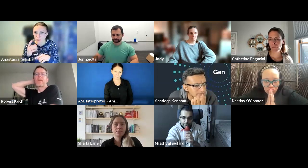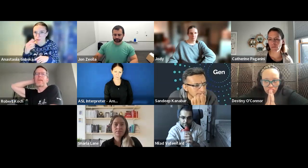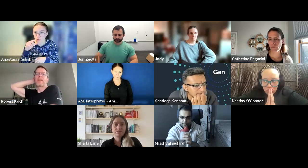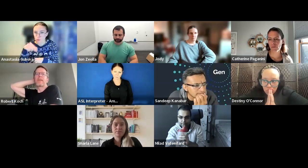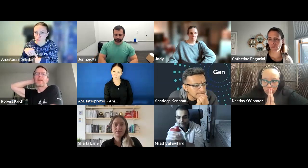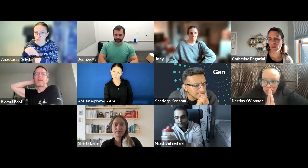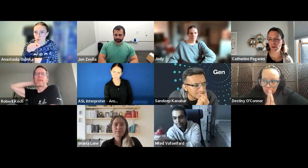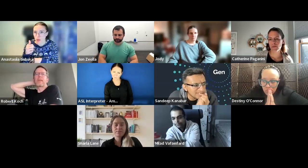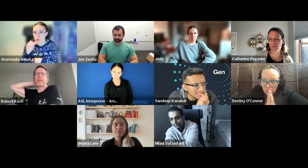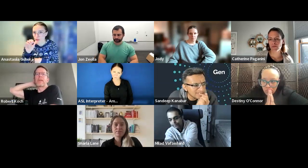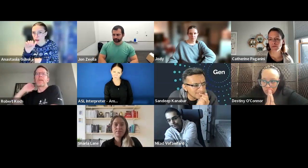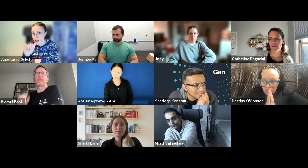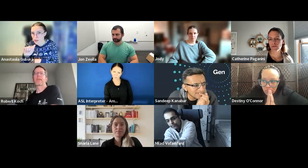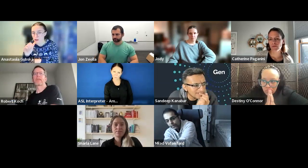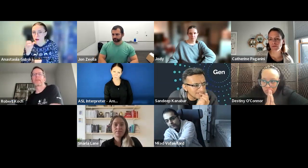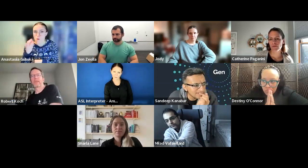the